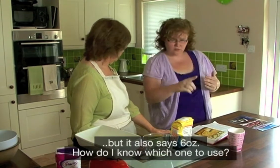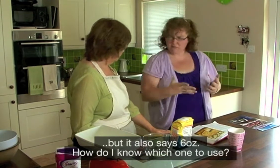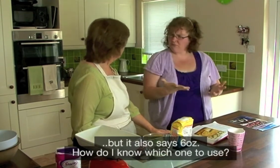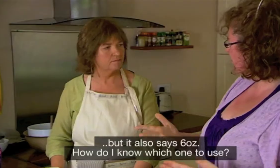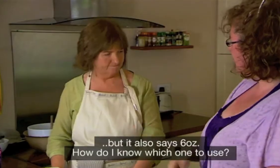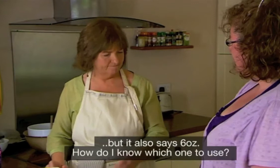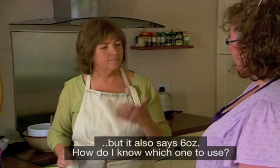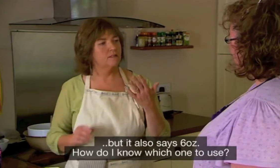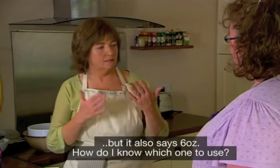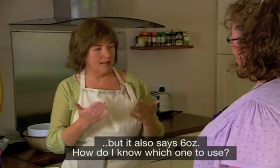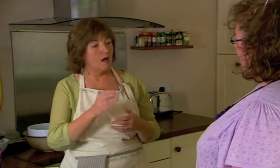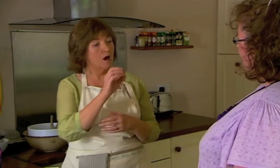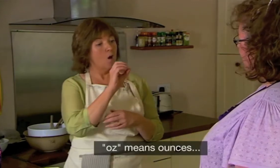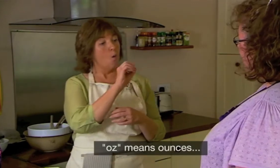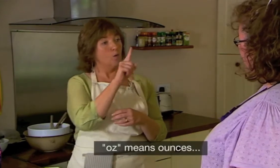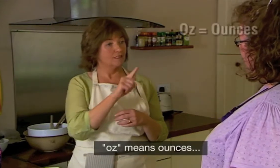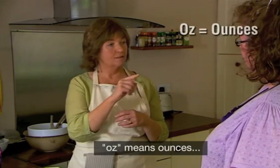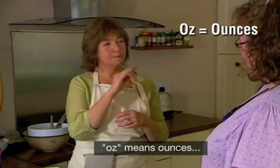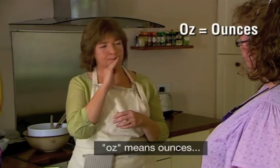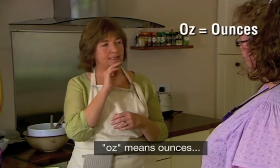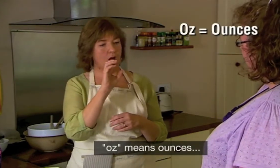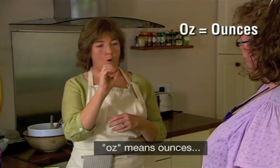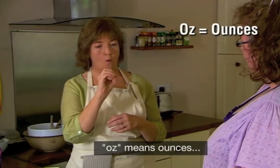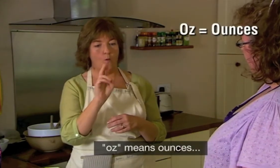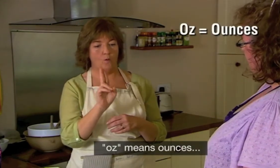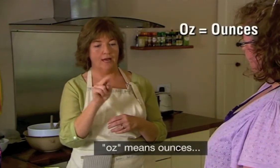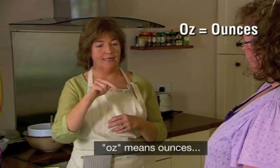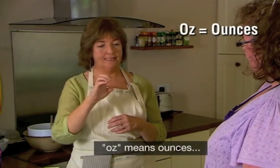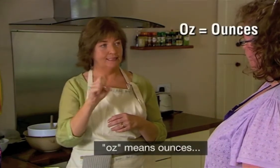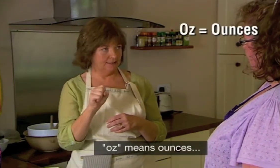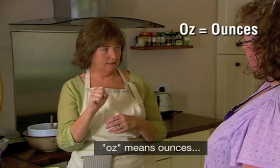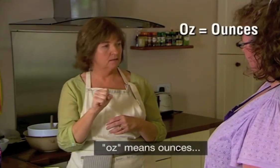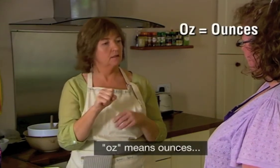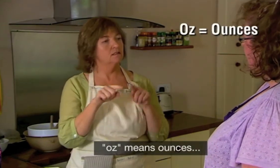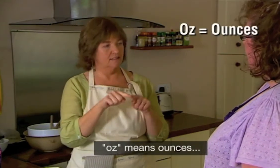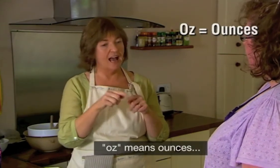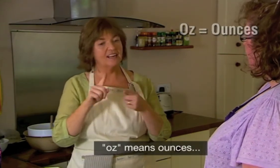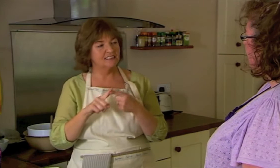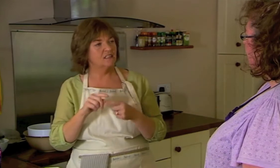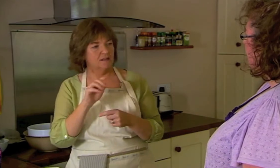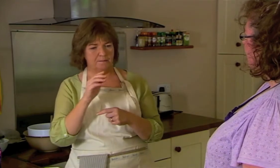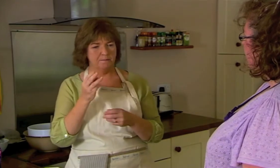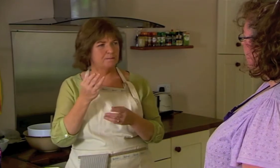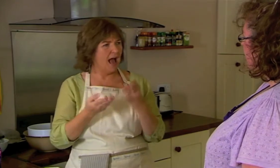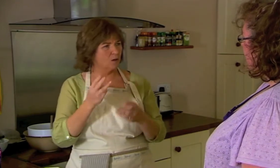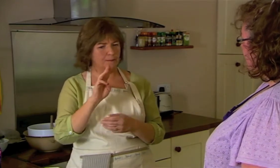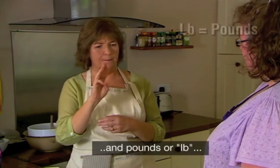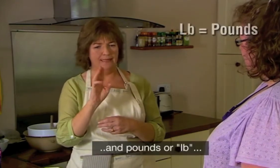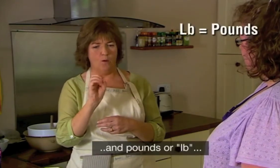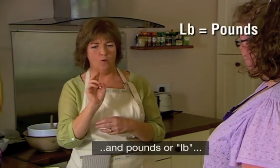know which one to use? OZ means ounces. And